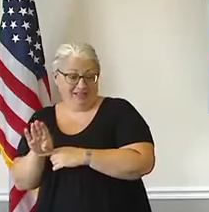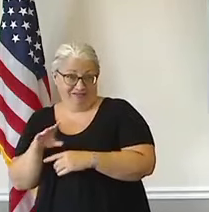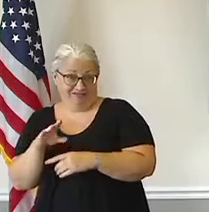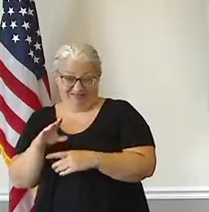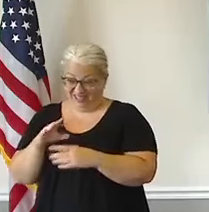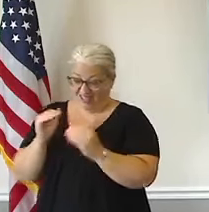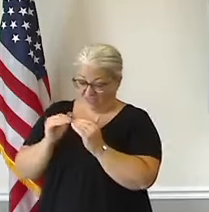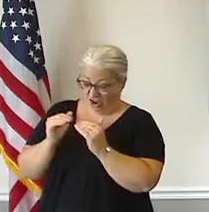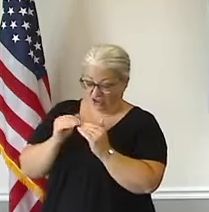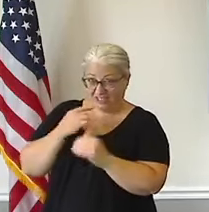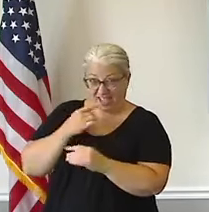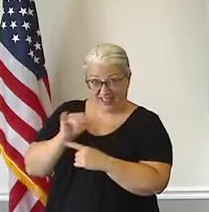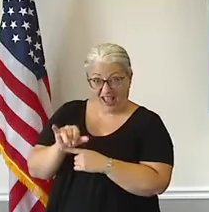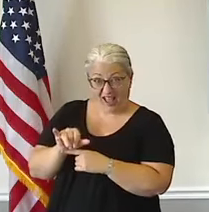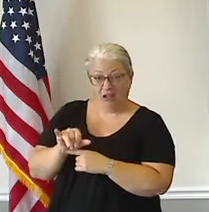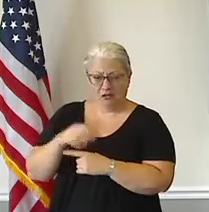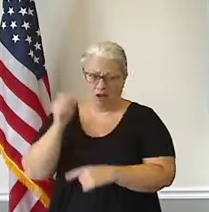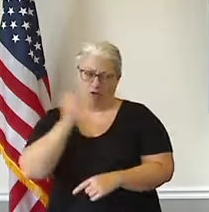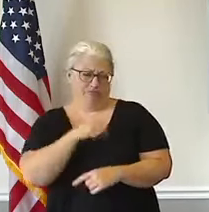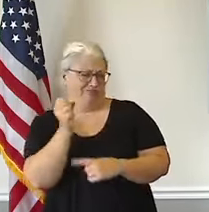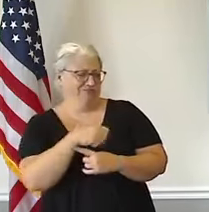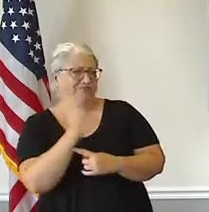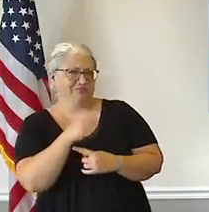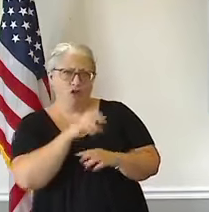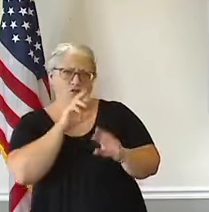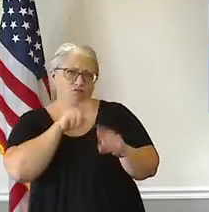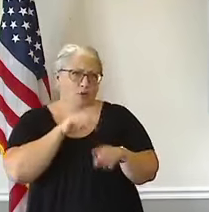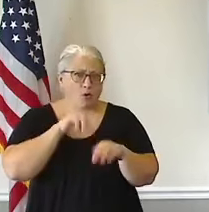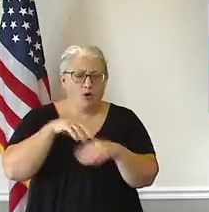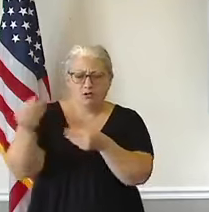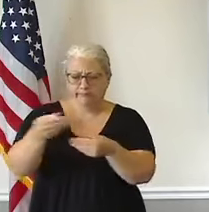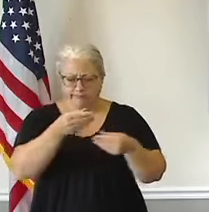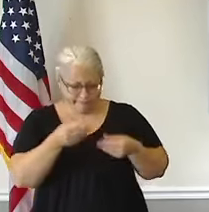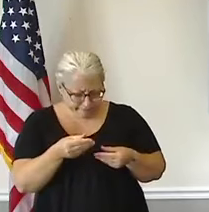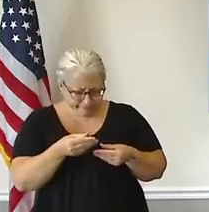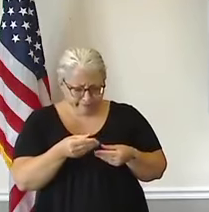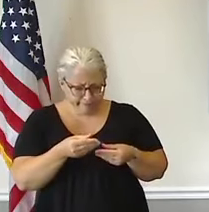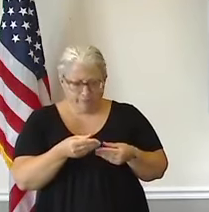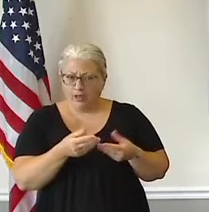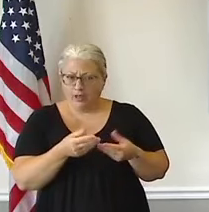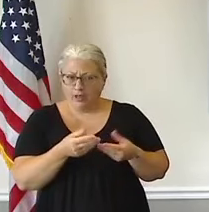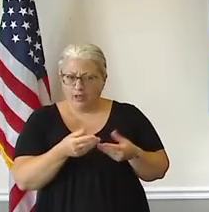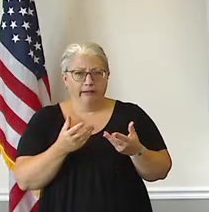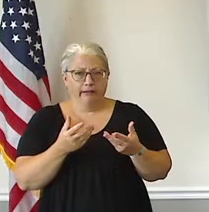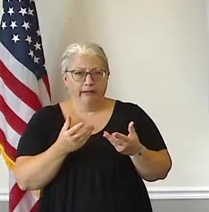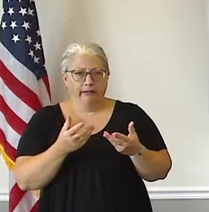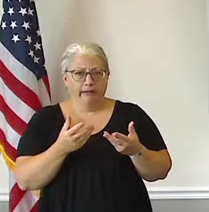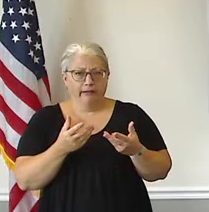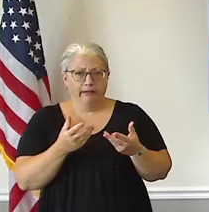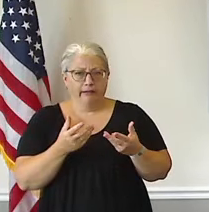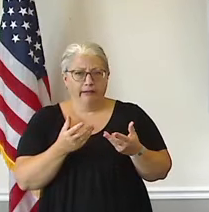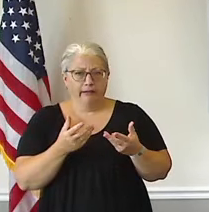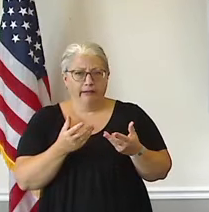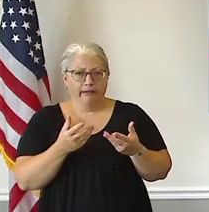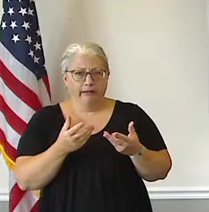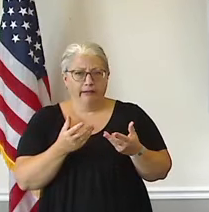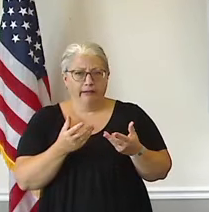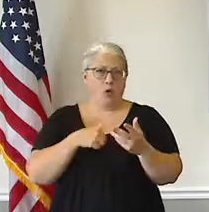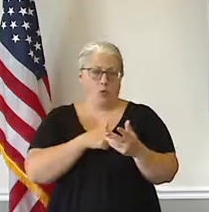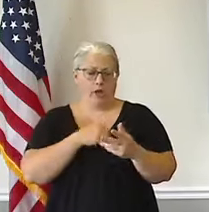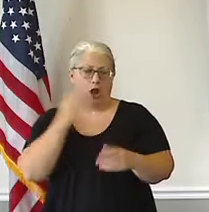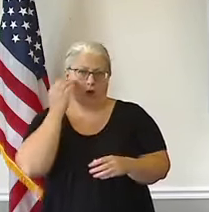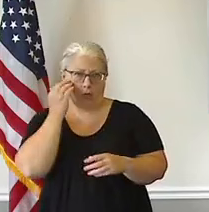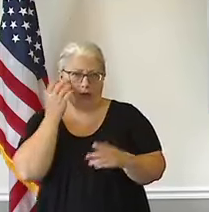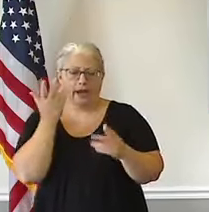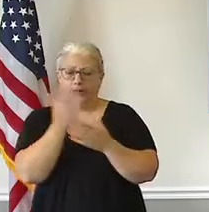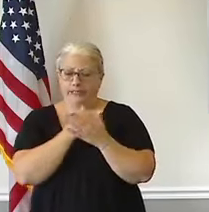That is definitely fair to say. Reports come in, the state system is lab-based, and as we're aware,